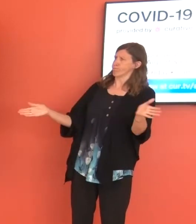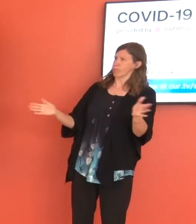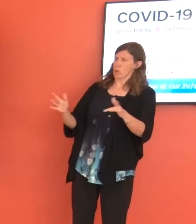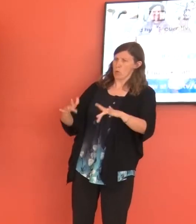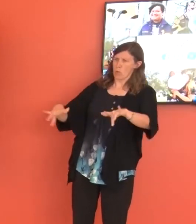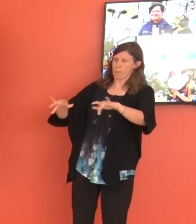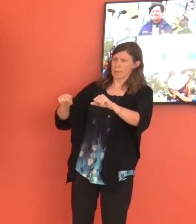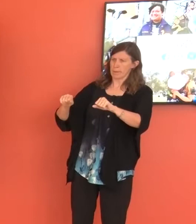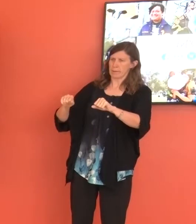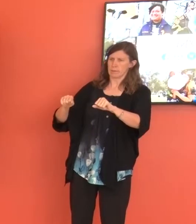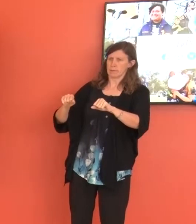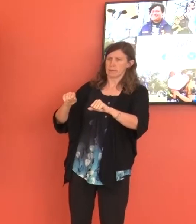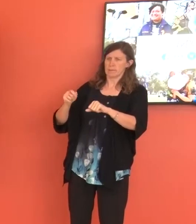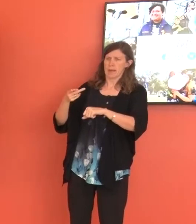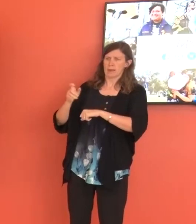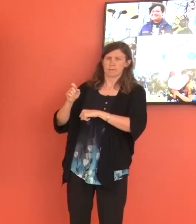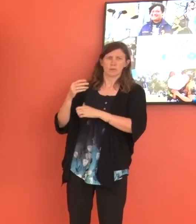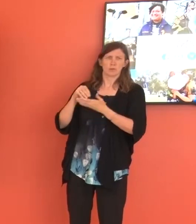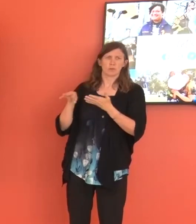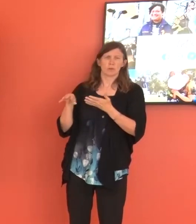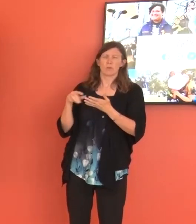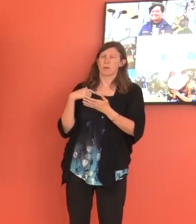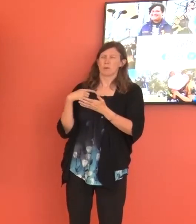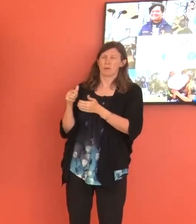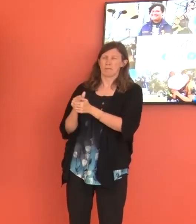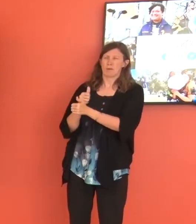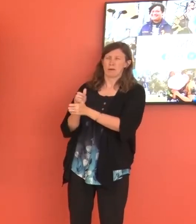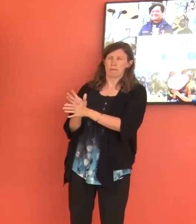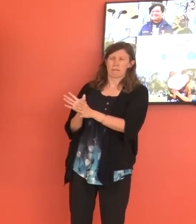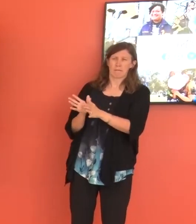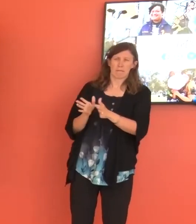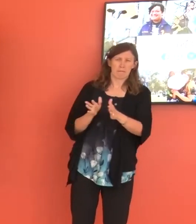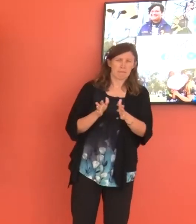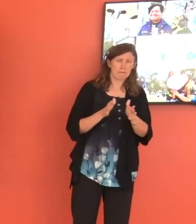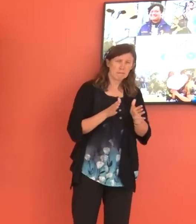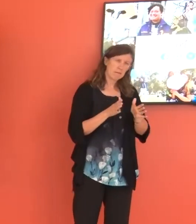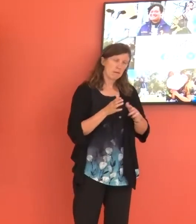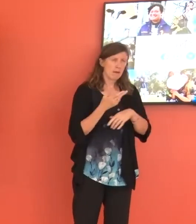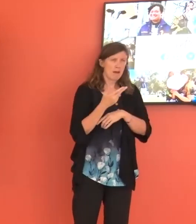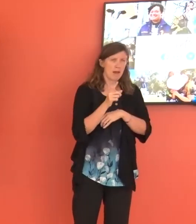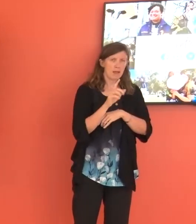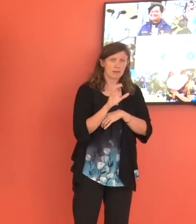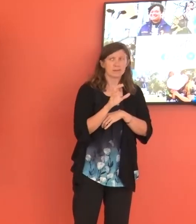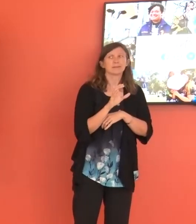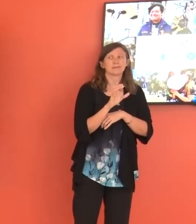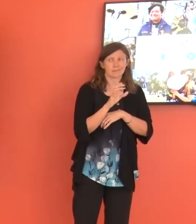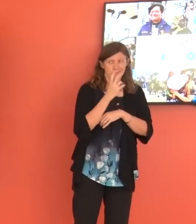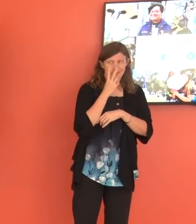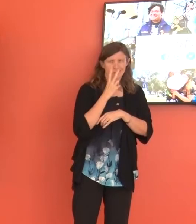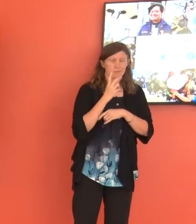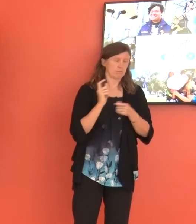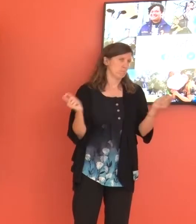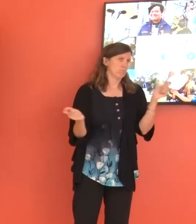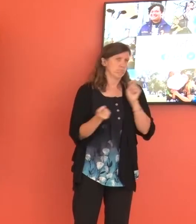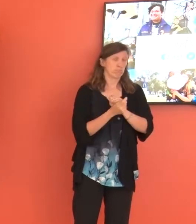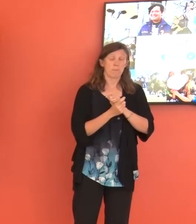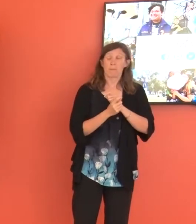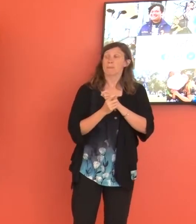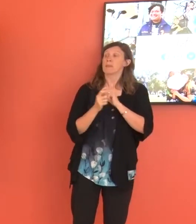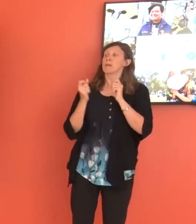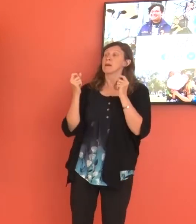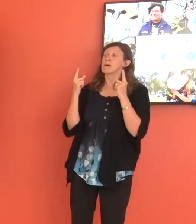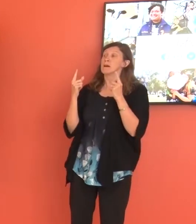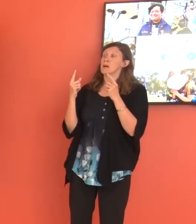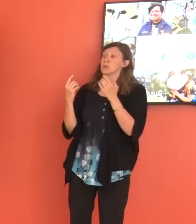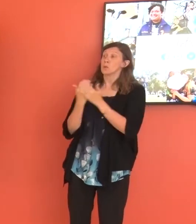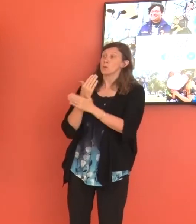That we're getting away from, and you've probably seen it most at the Highland campus. But in all of the new buildings, that is